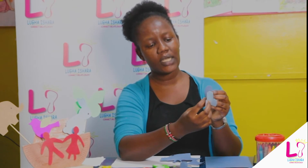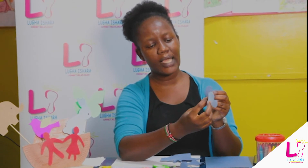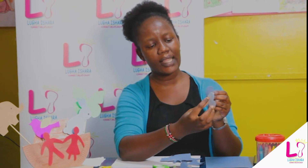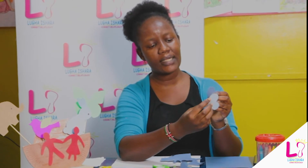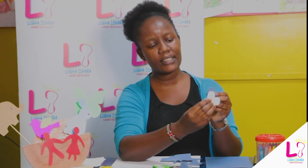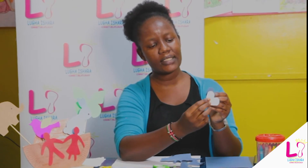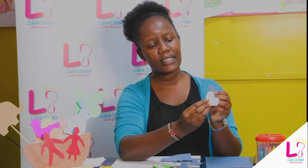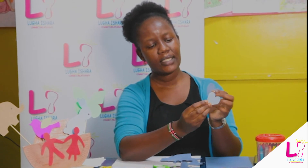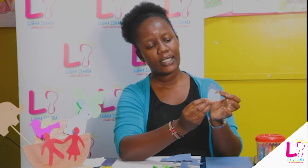like that.